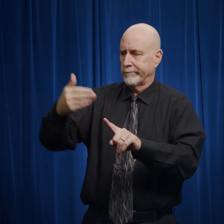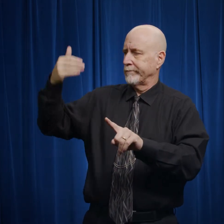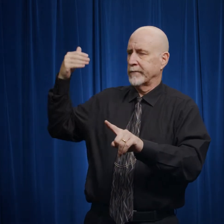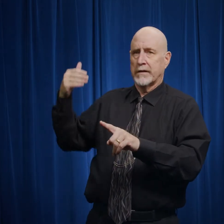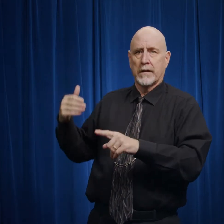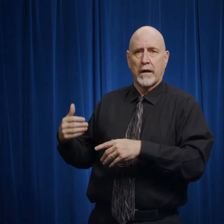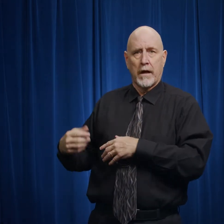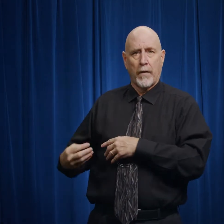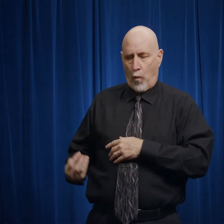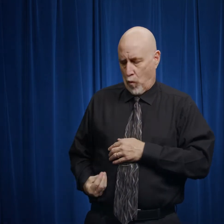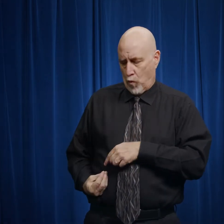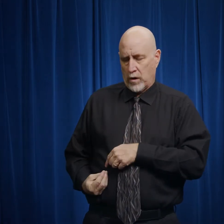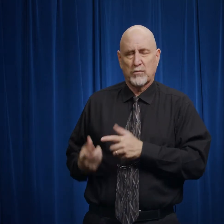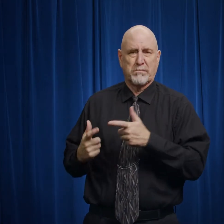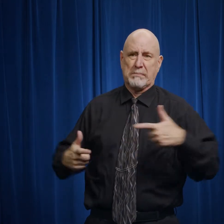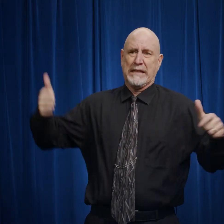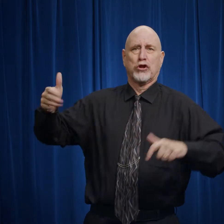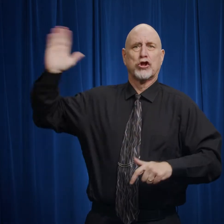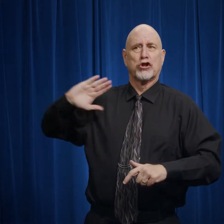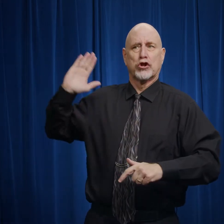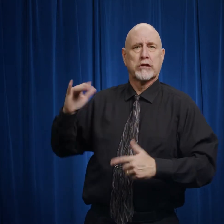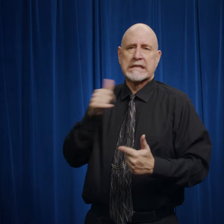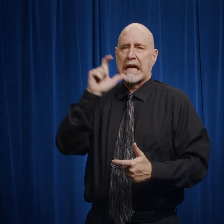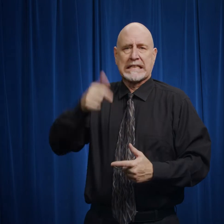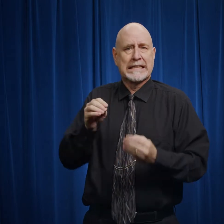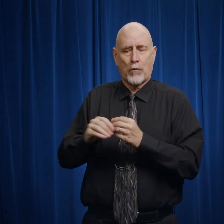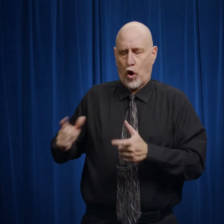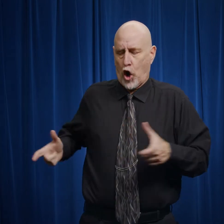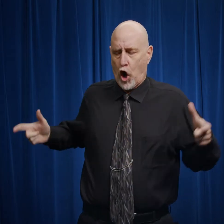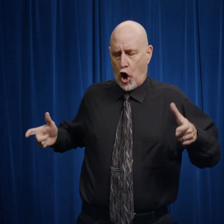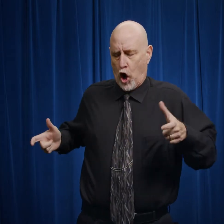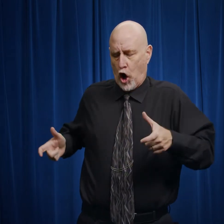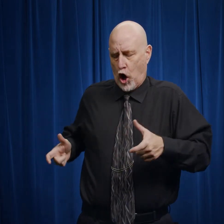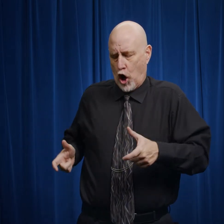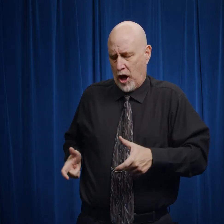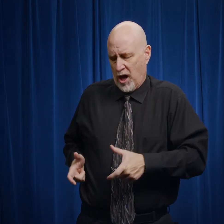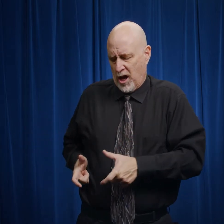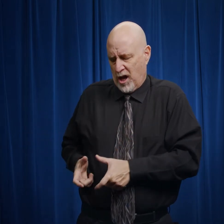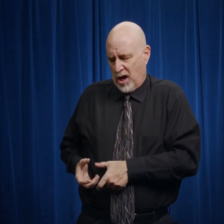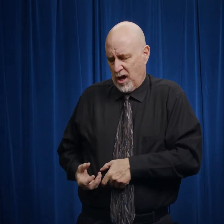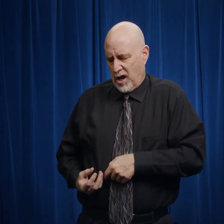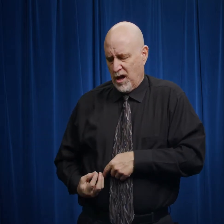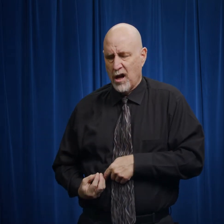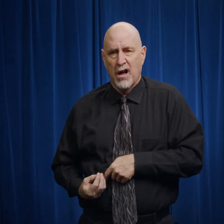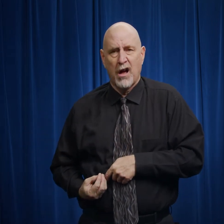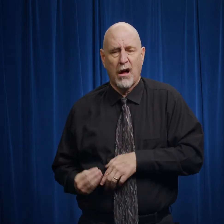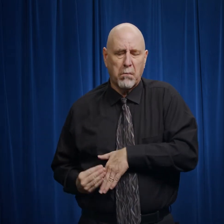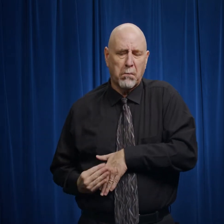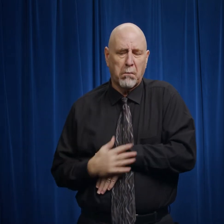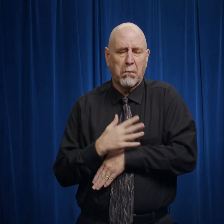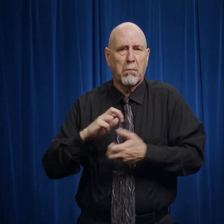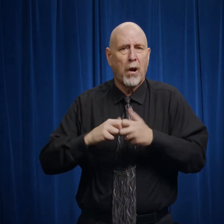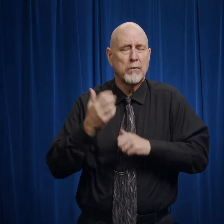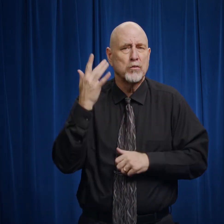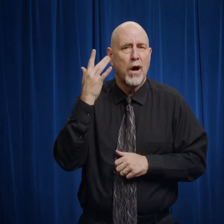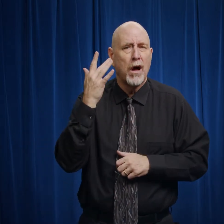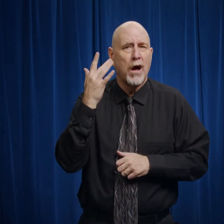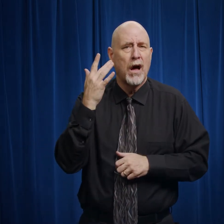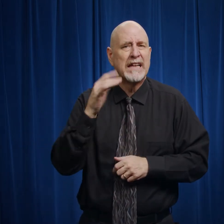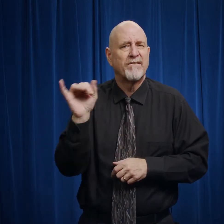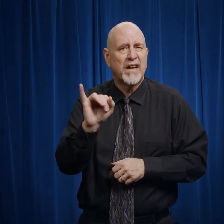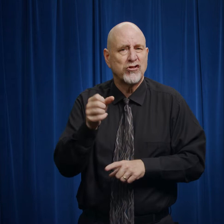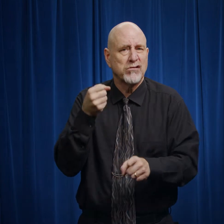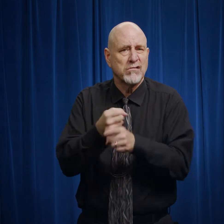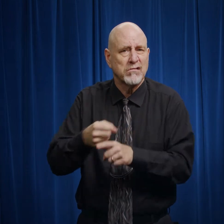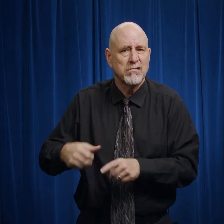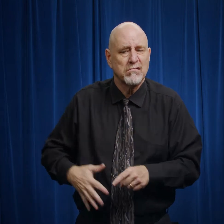much larger, and now we no longer need it. It has gotten smaller, and it causes problems sometimes